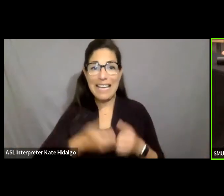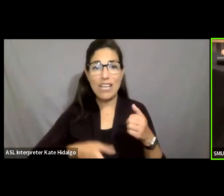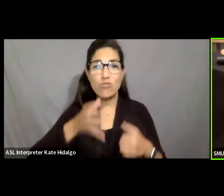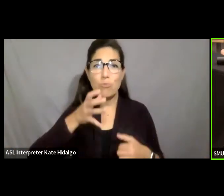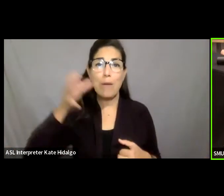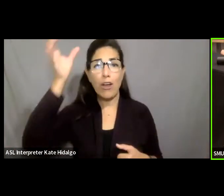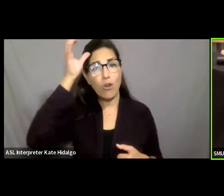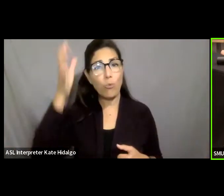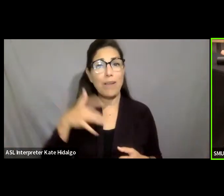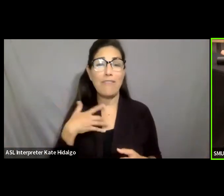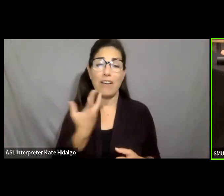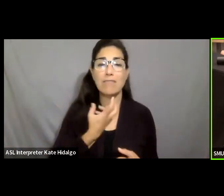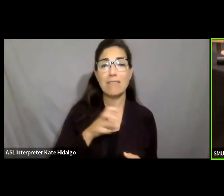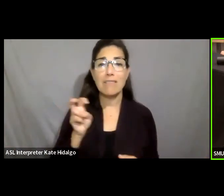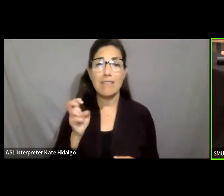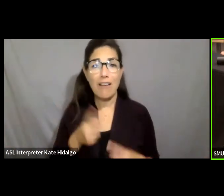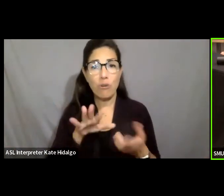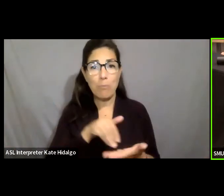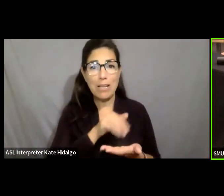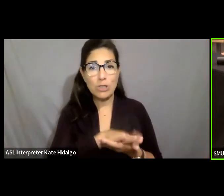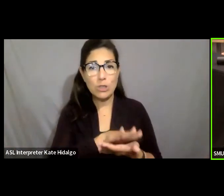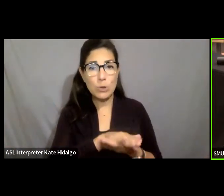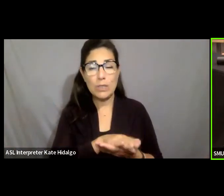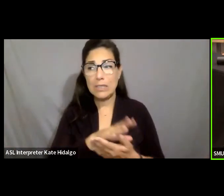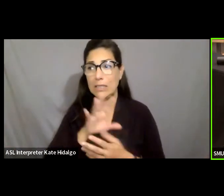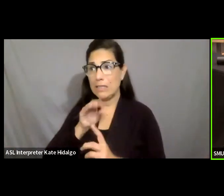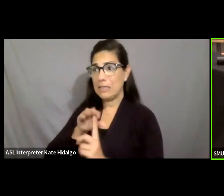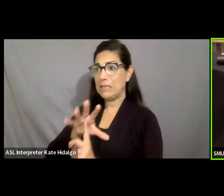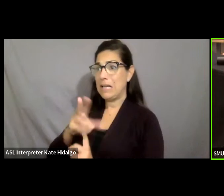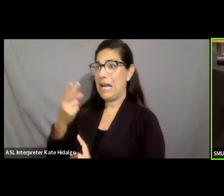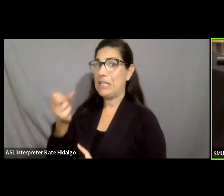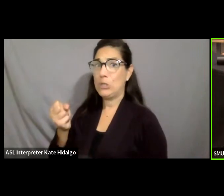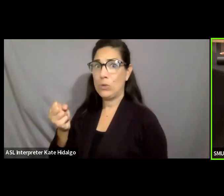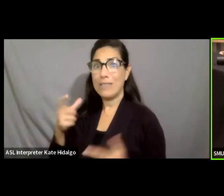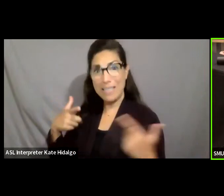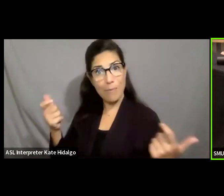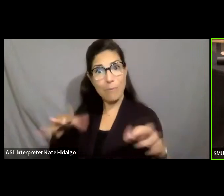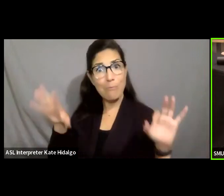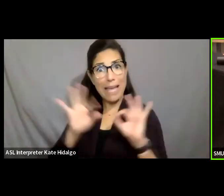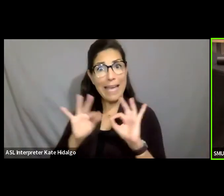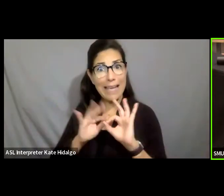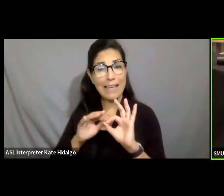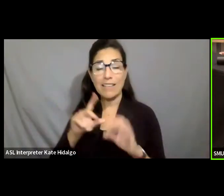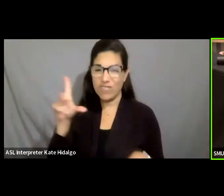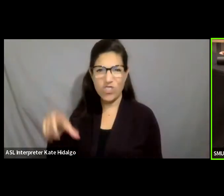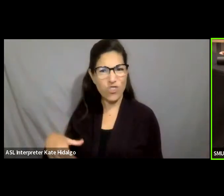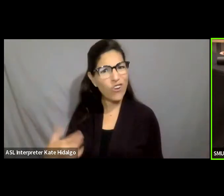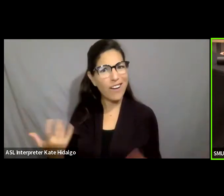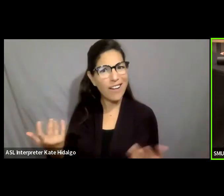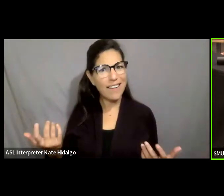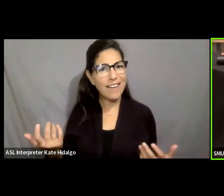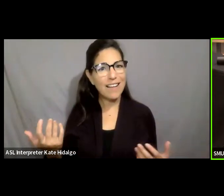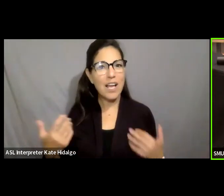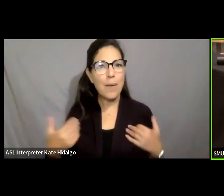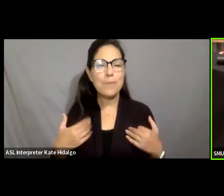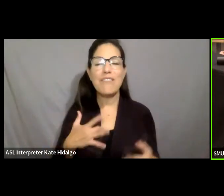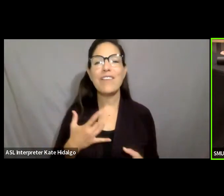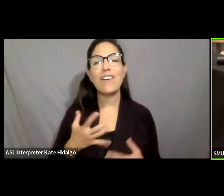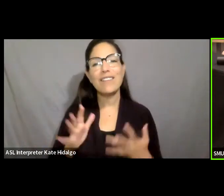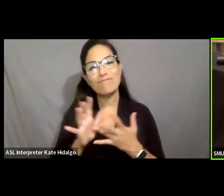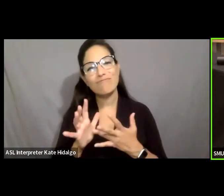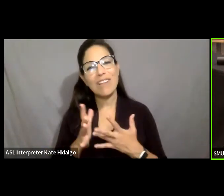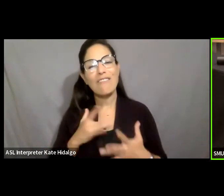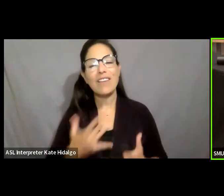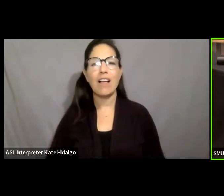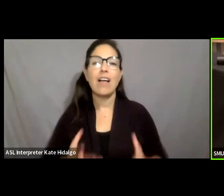we're transitioning from the middle school to the high school is a big deal. And it should be, but to have the ninth graders feel